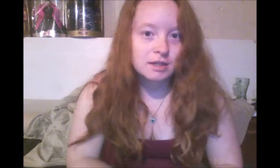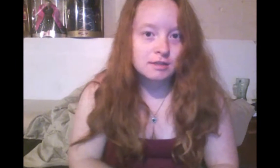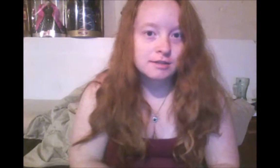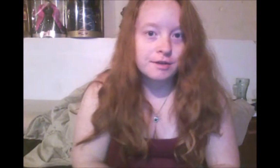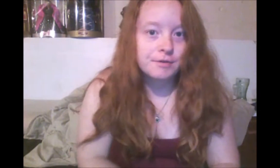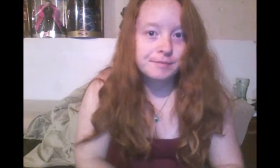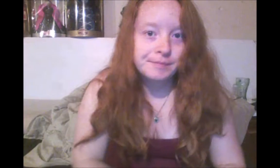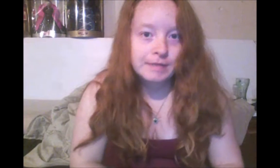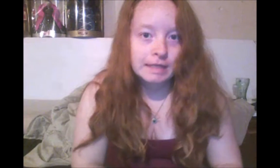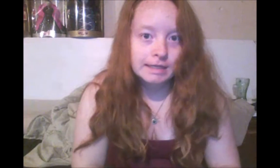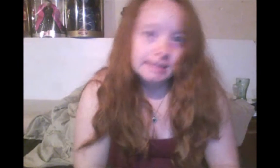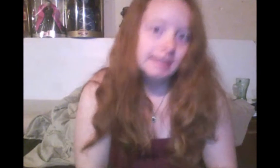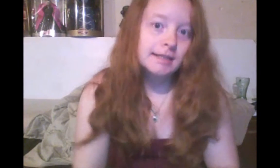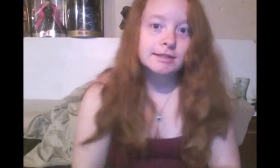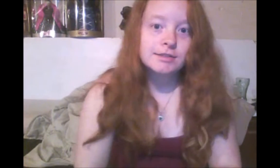so yeah, let's start.